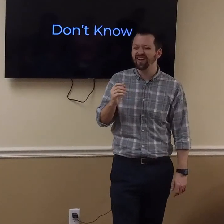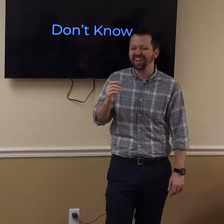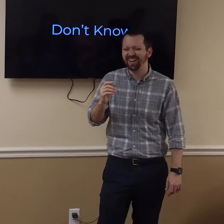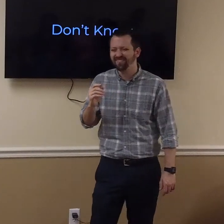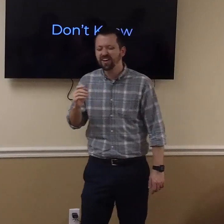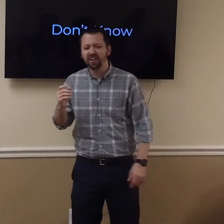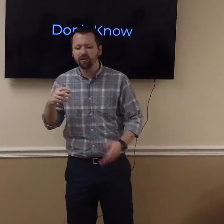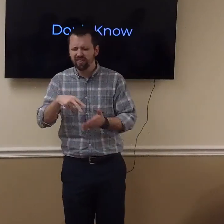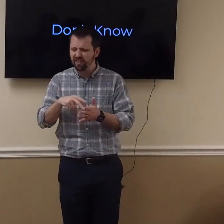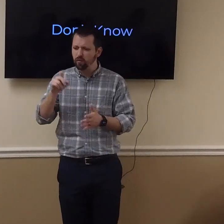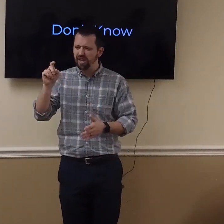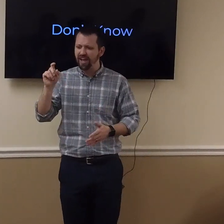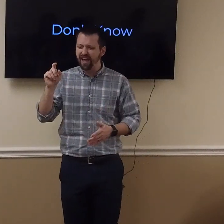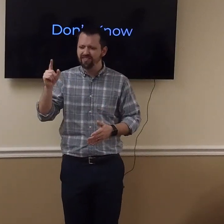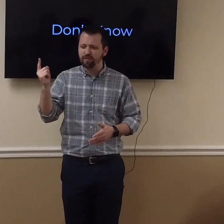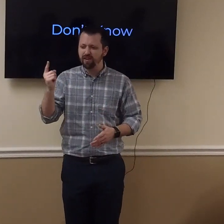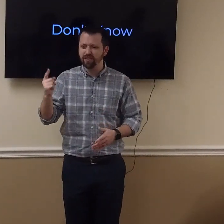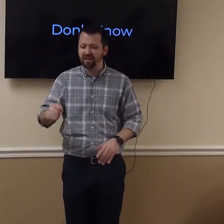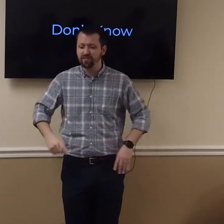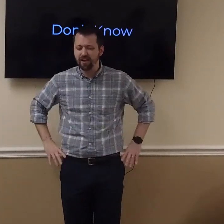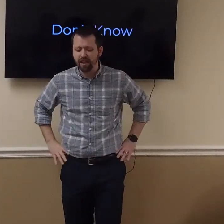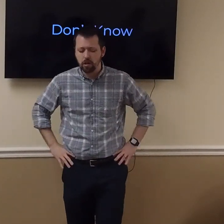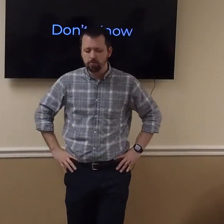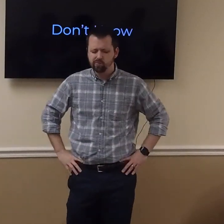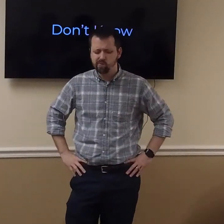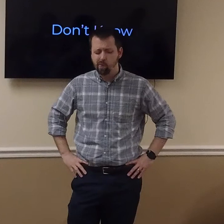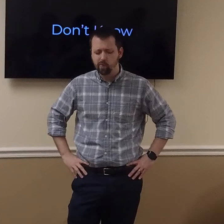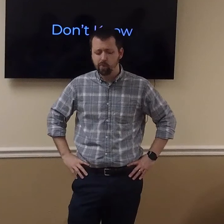he, like we were standing there, we asked him something, and he was kind of like,